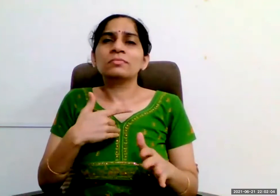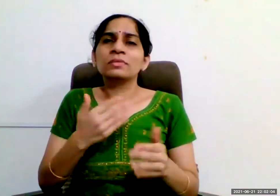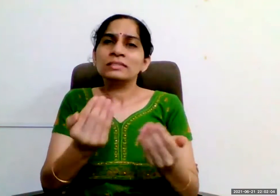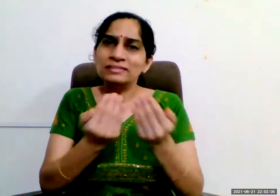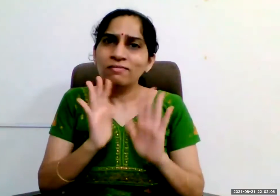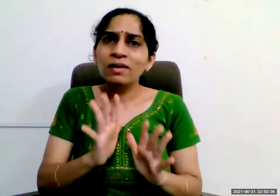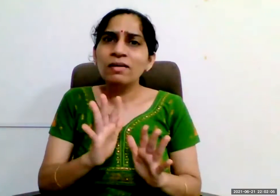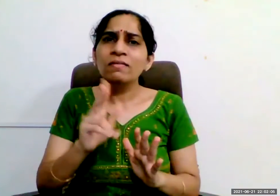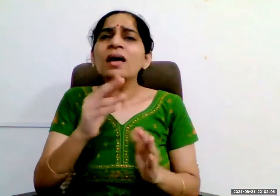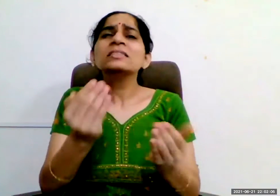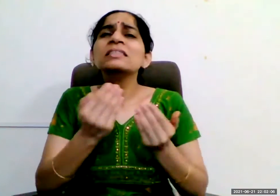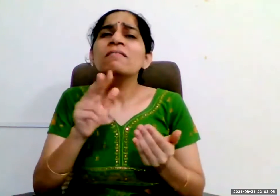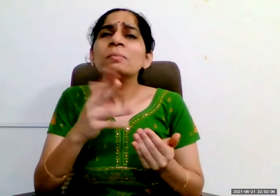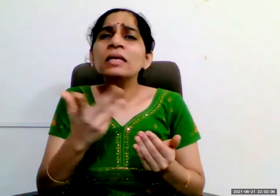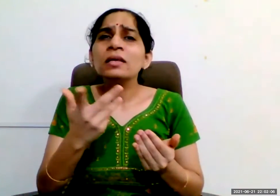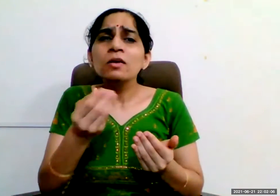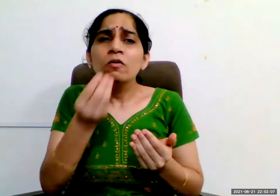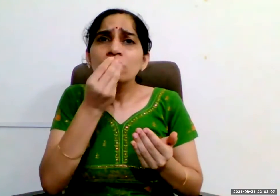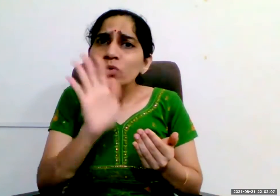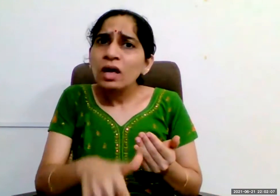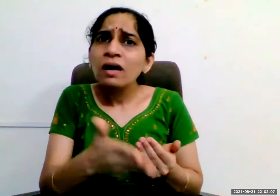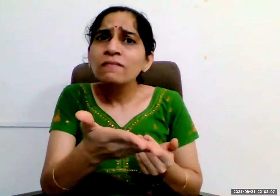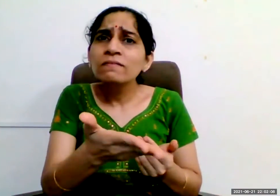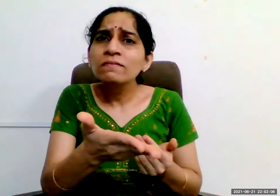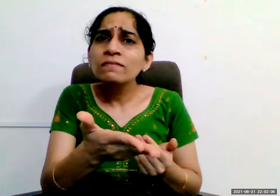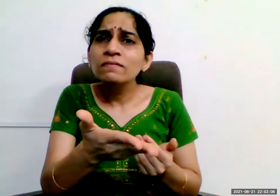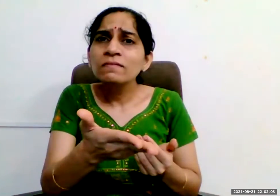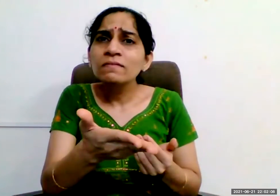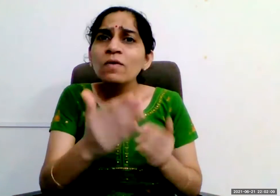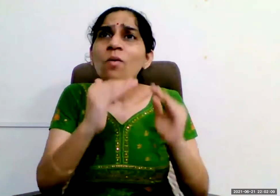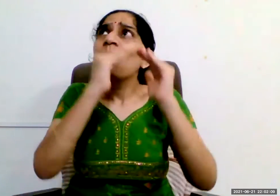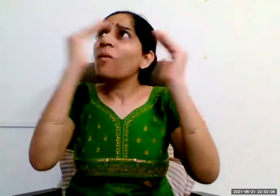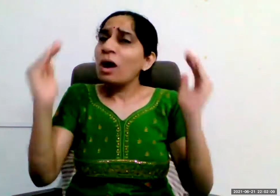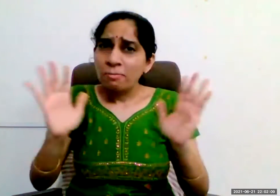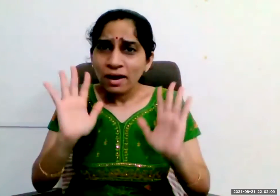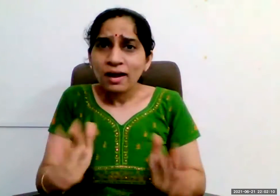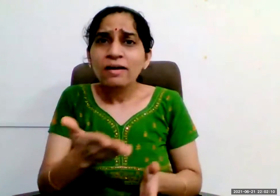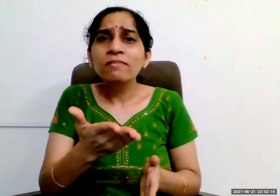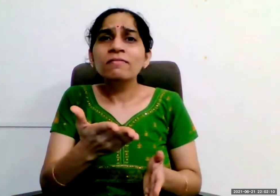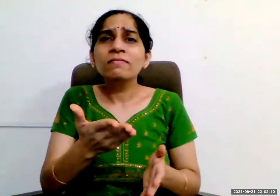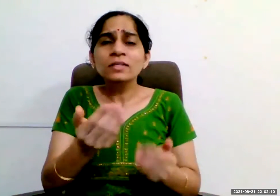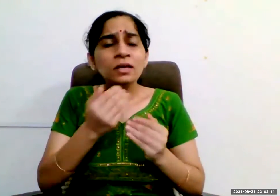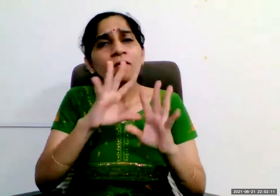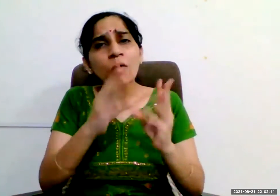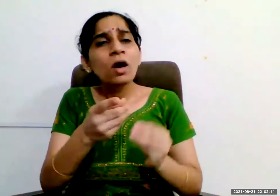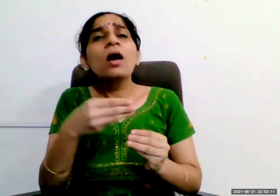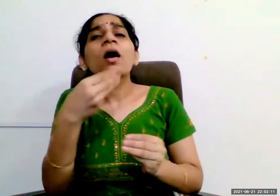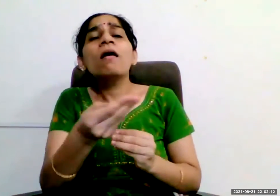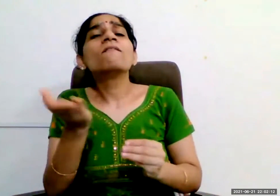get, everything is being provided by God, isn't it? So even Krishna is providing in those people.